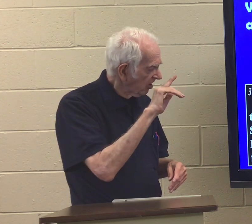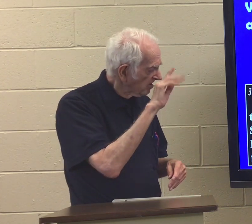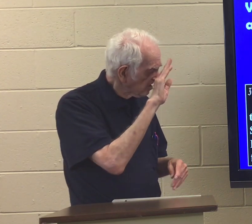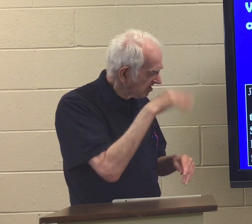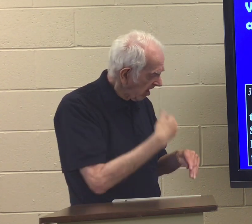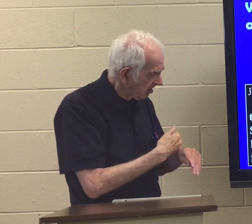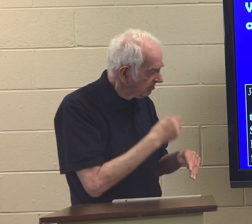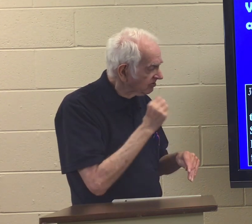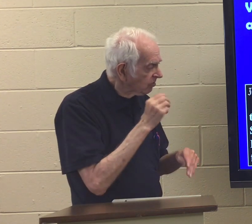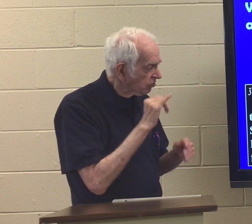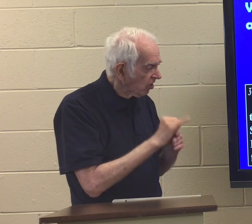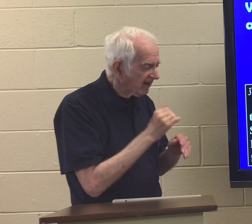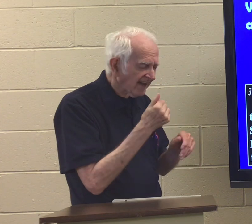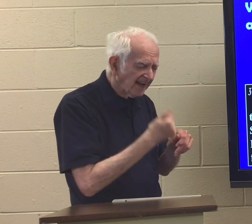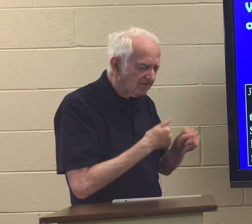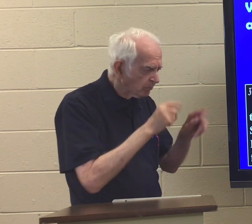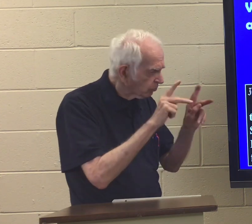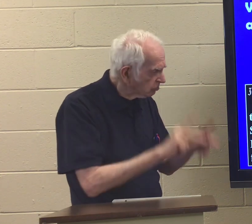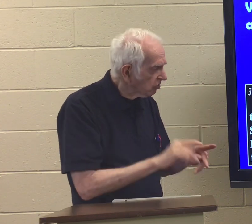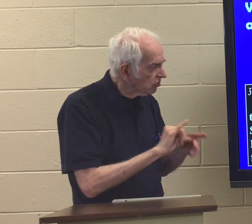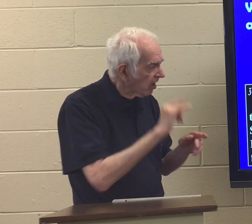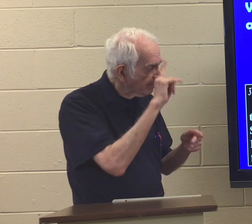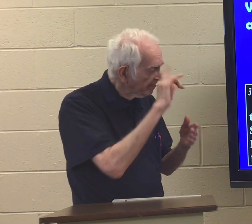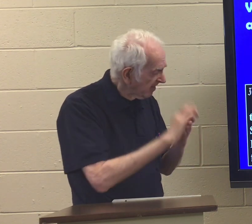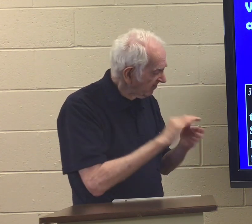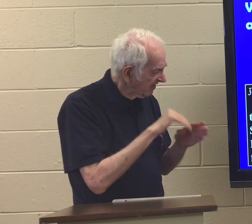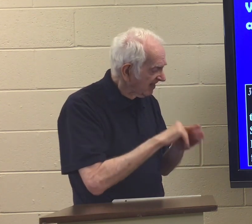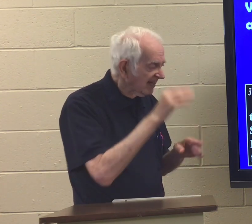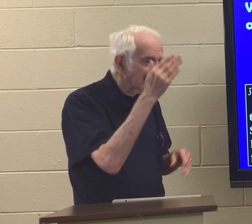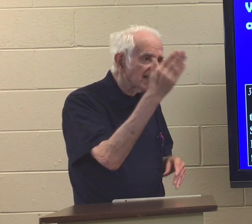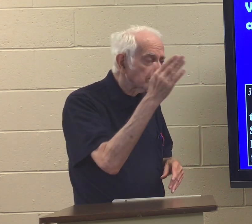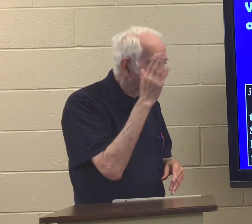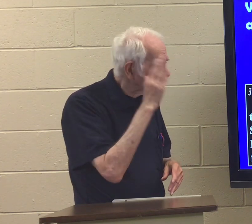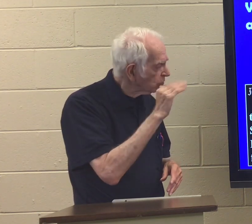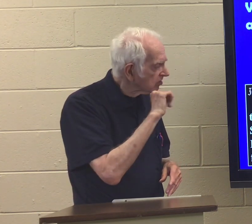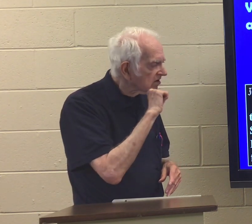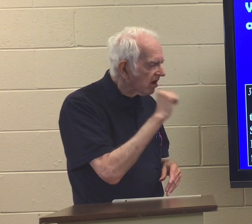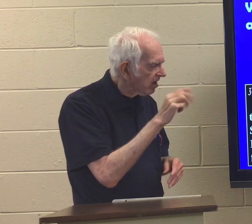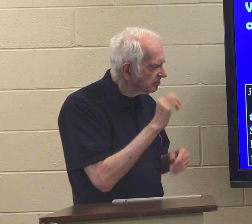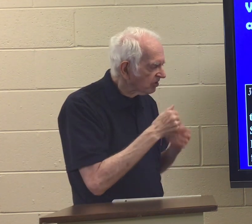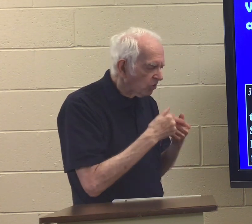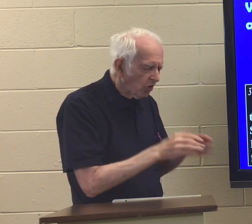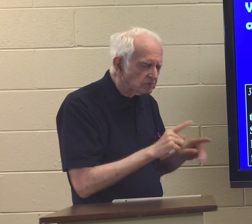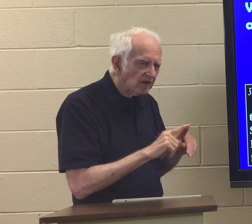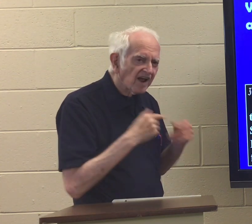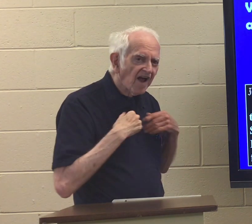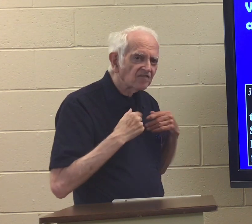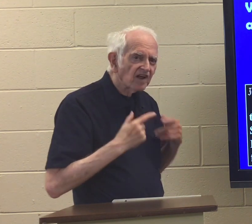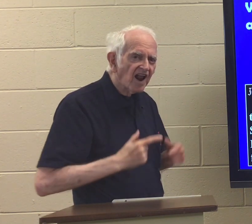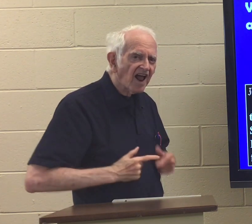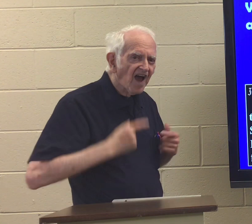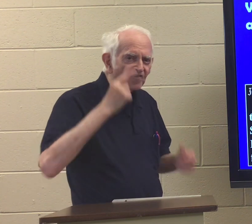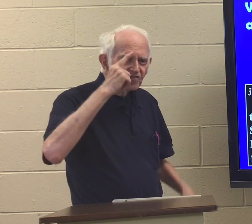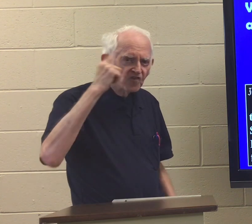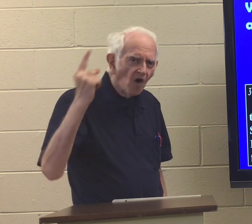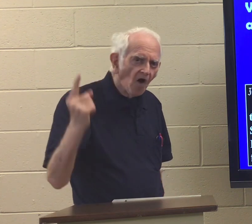son so that every person that believes him in him would not be lost but have life